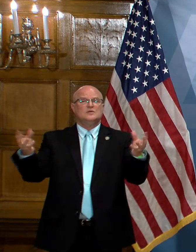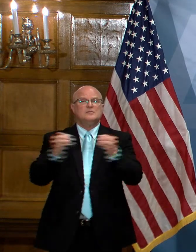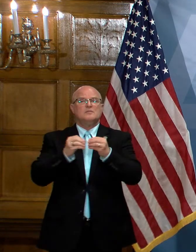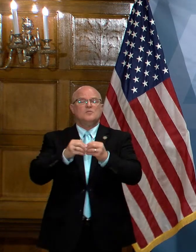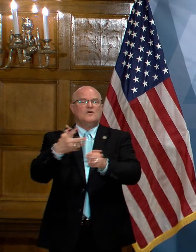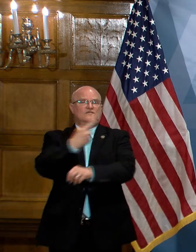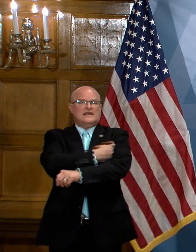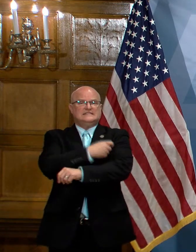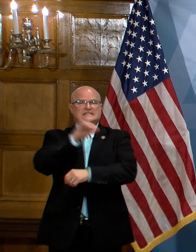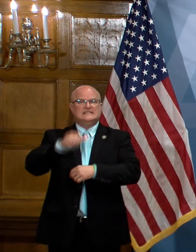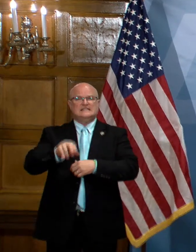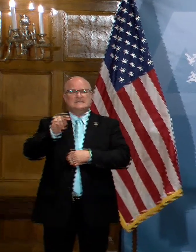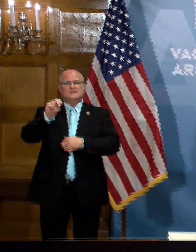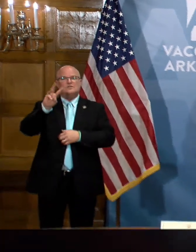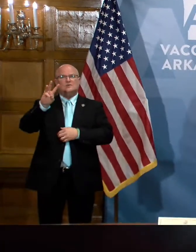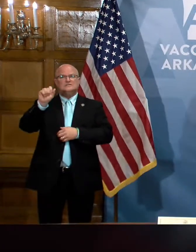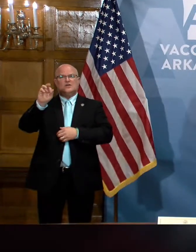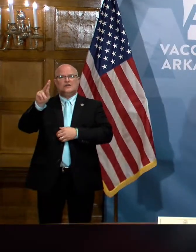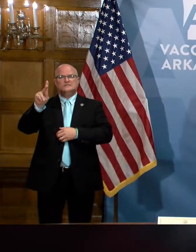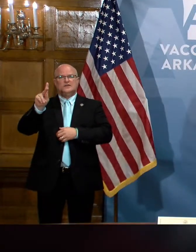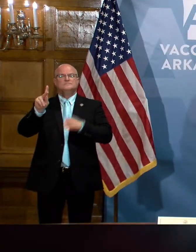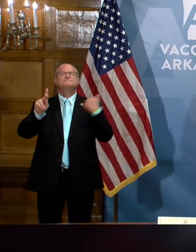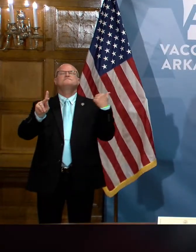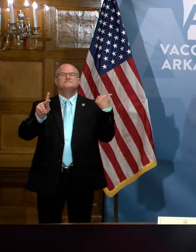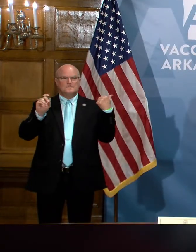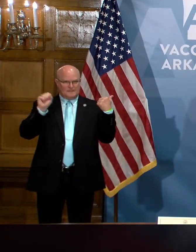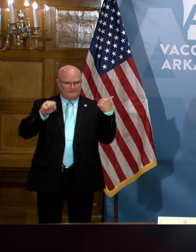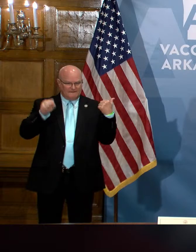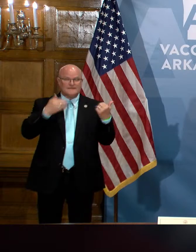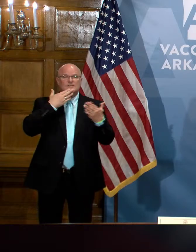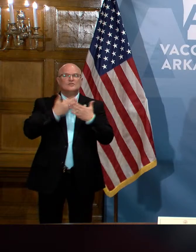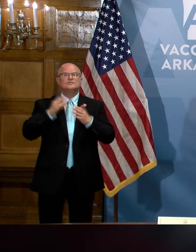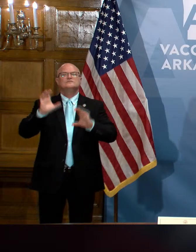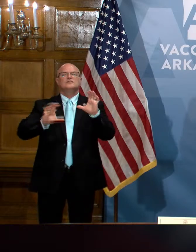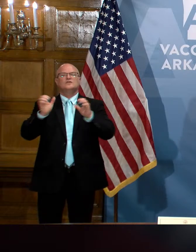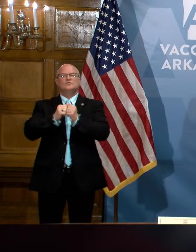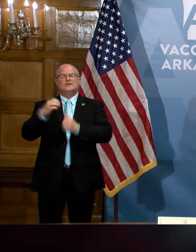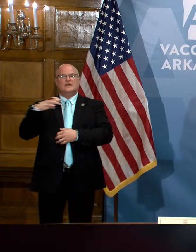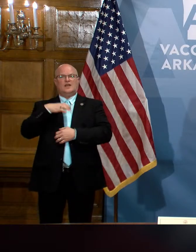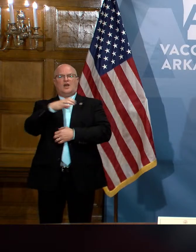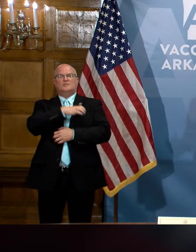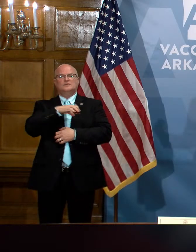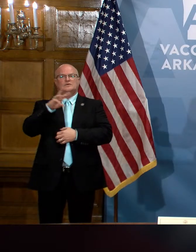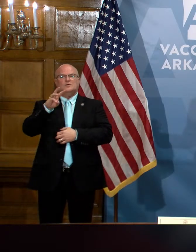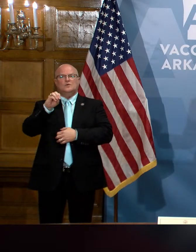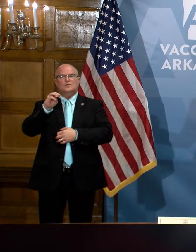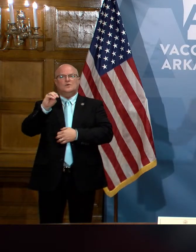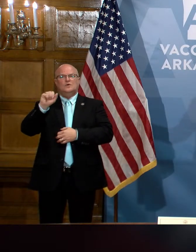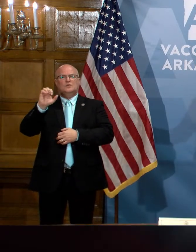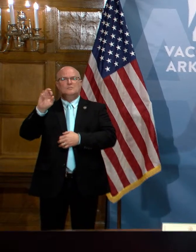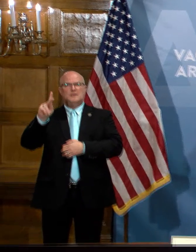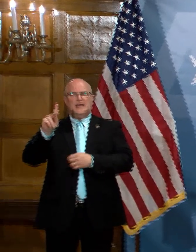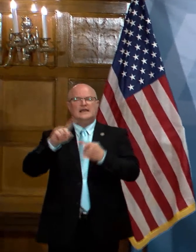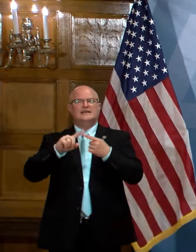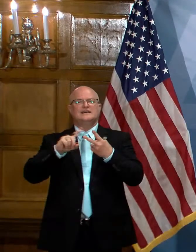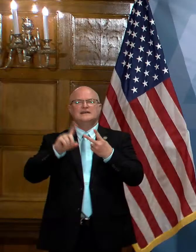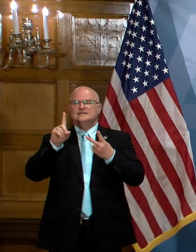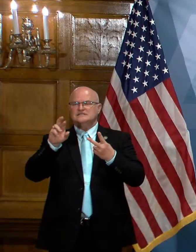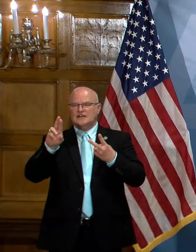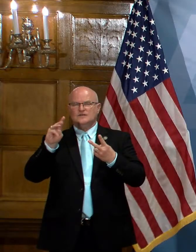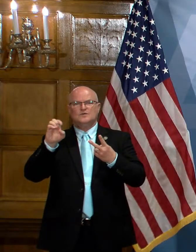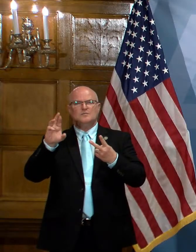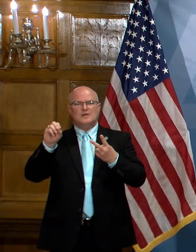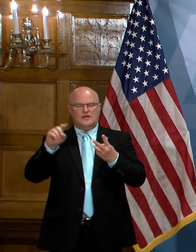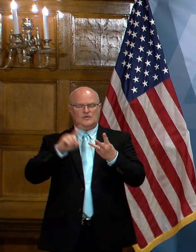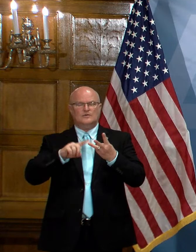more vaccines to that area? Absolutely. It was a good conversation with Congressman Womack, and Dr. Romero was there along